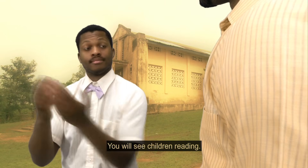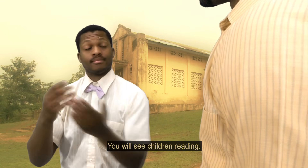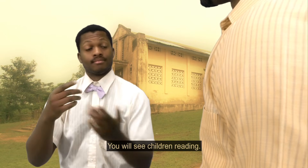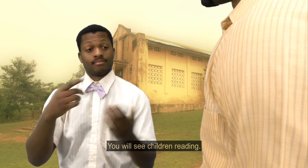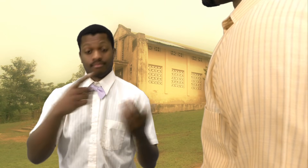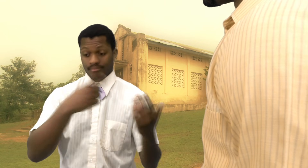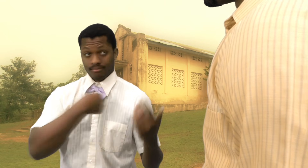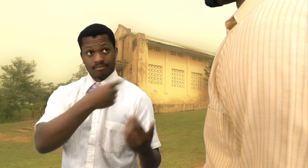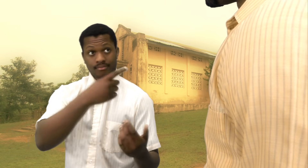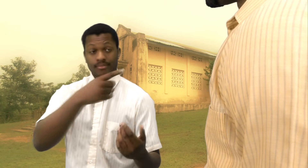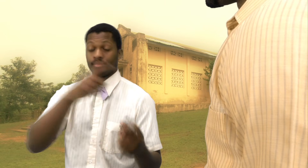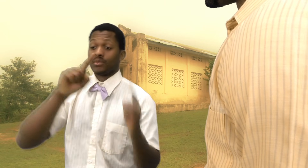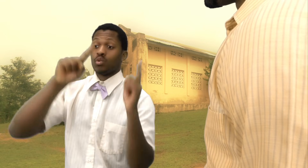reading.